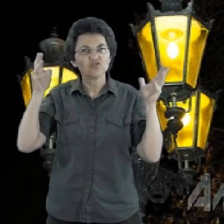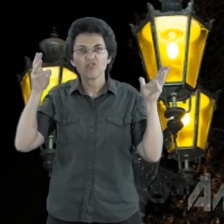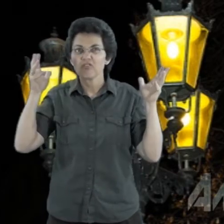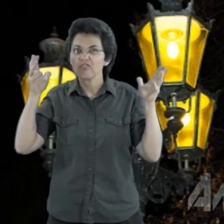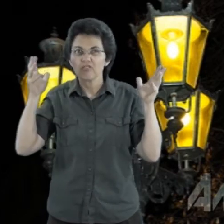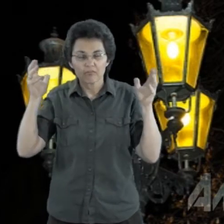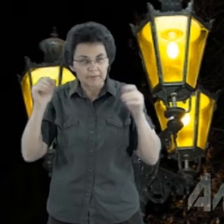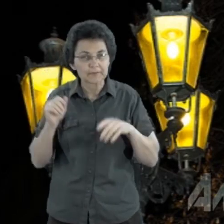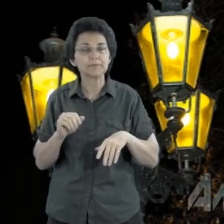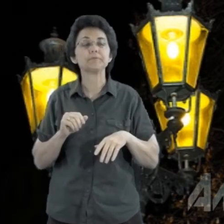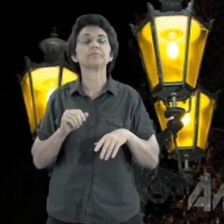That's all they had.